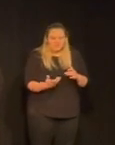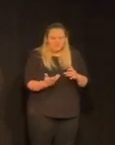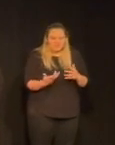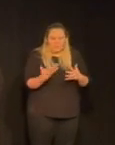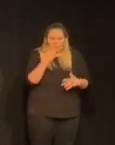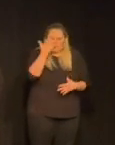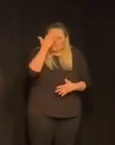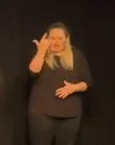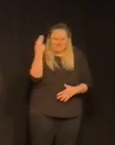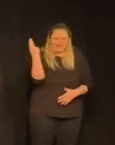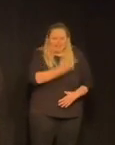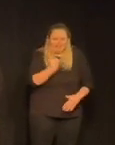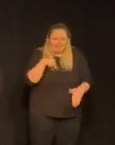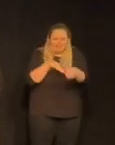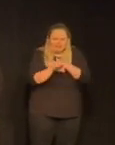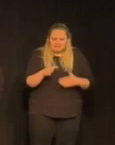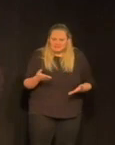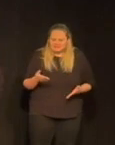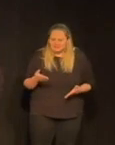The hell did I come in here?